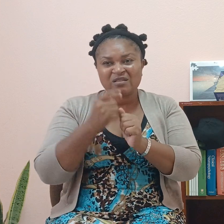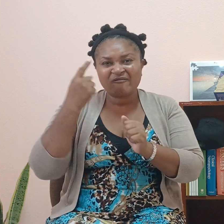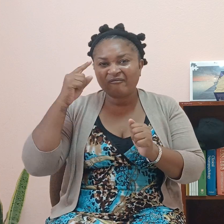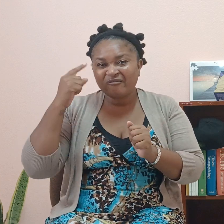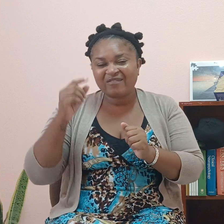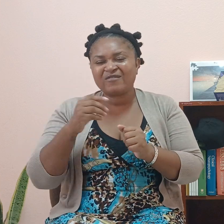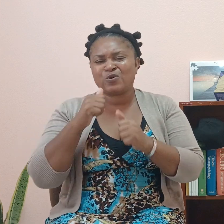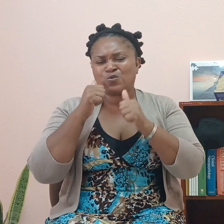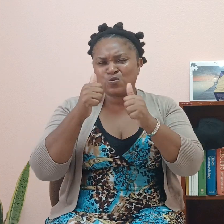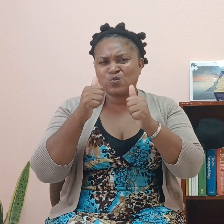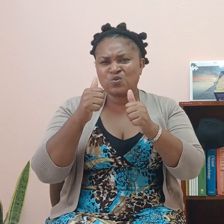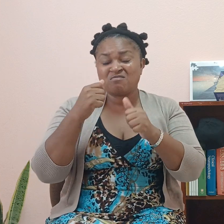love God,